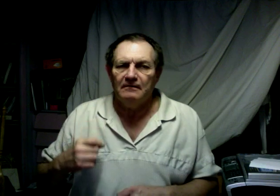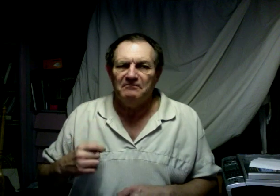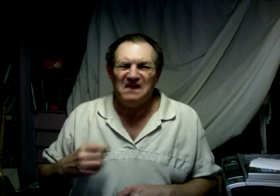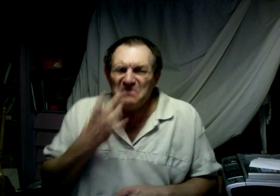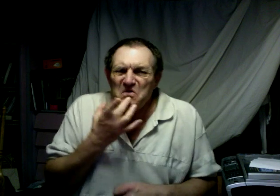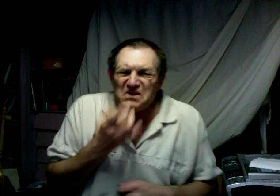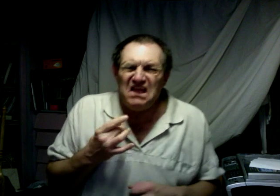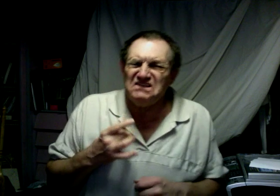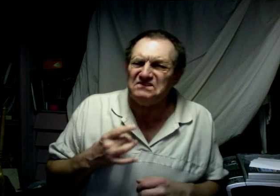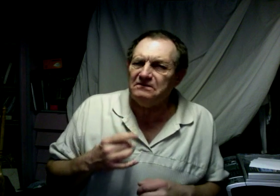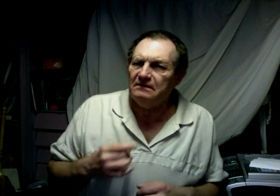Have no taste.